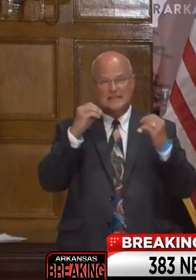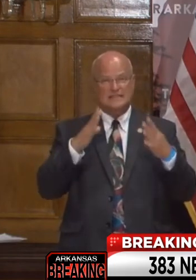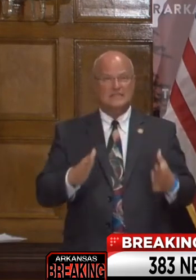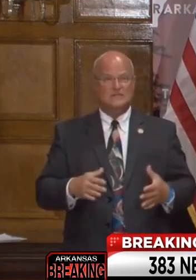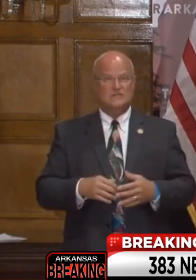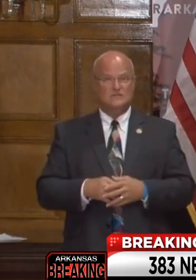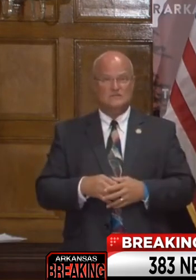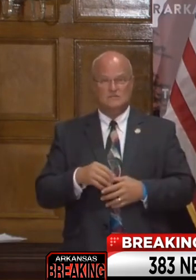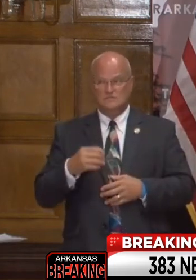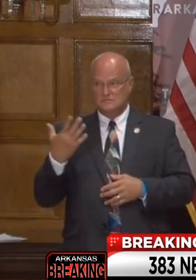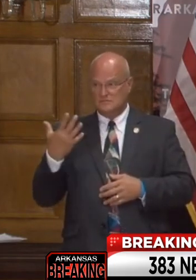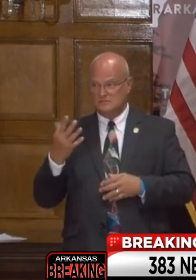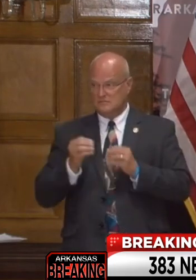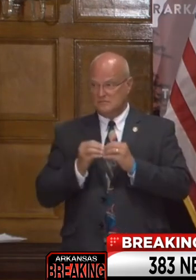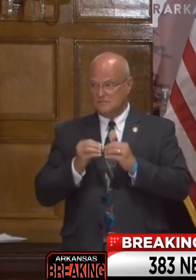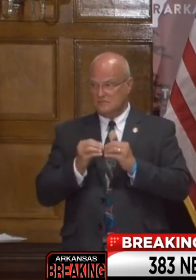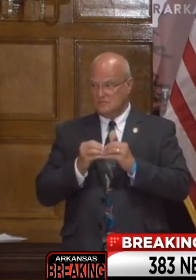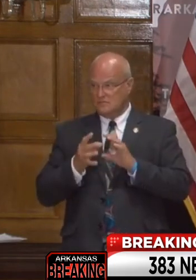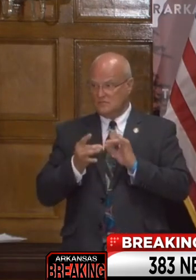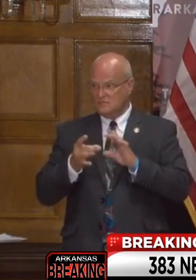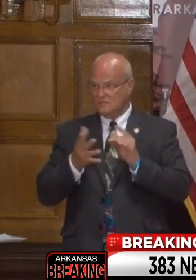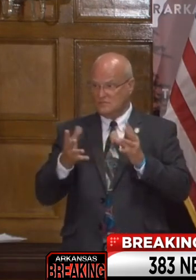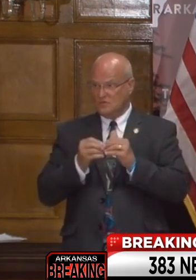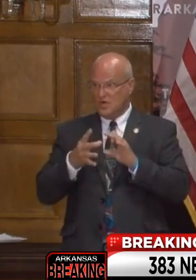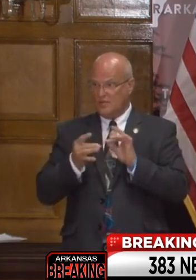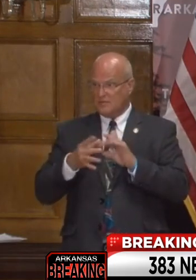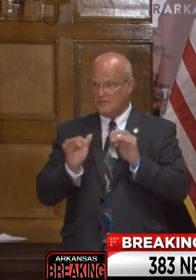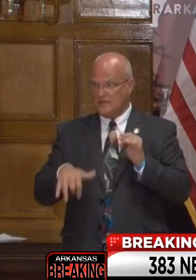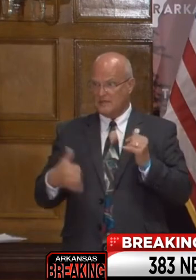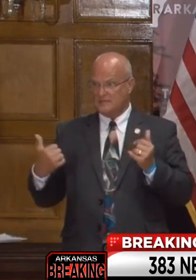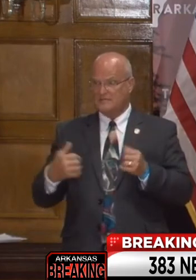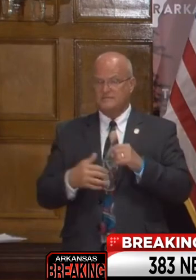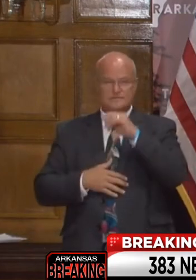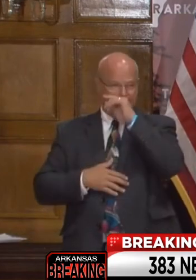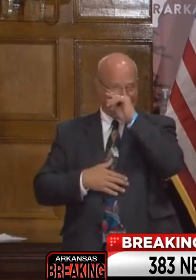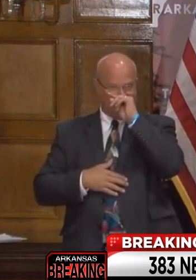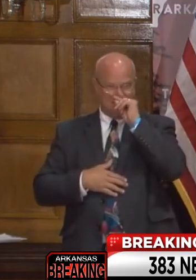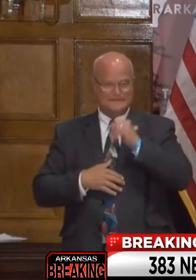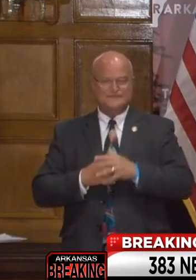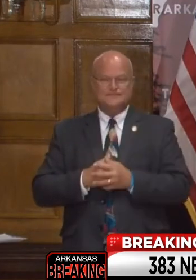educators. And did Dr. Romero or anybody have any other comment on that?